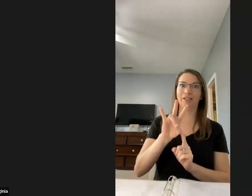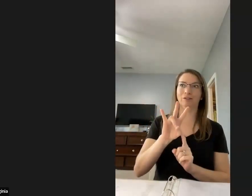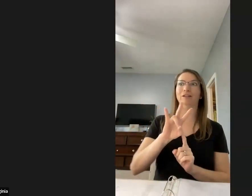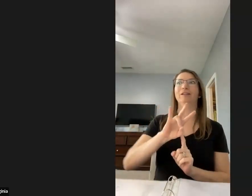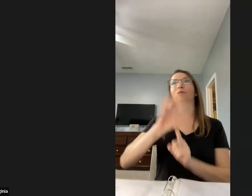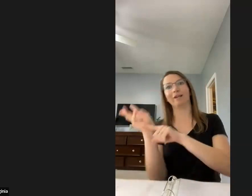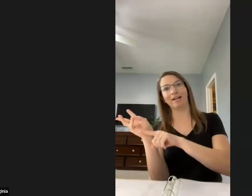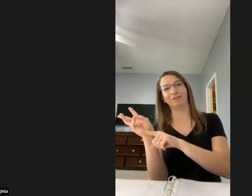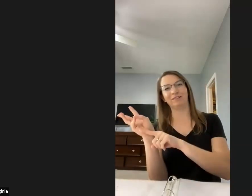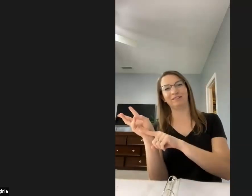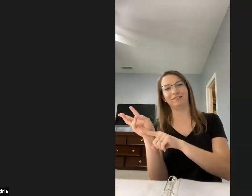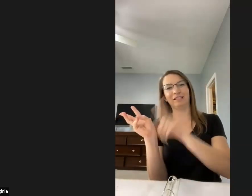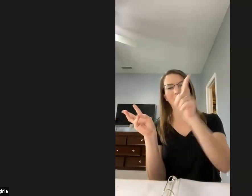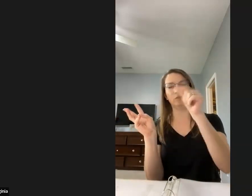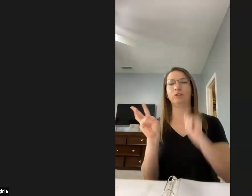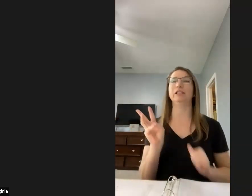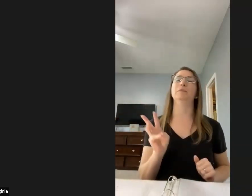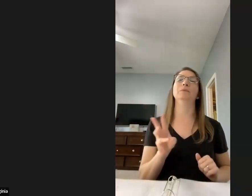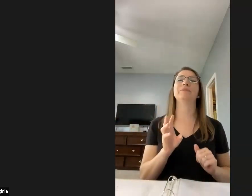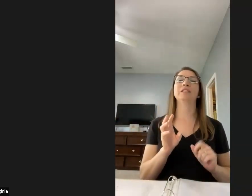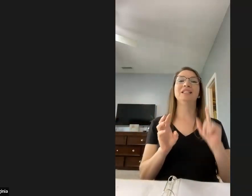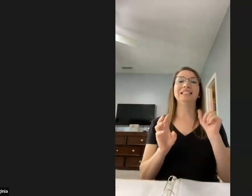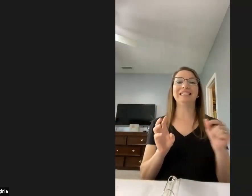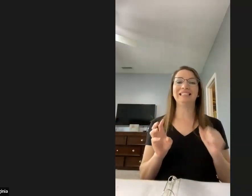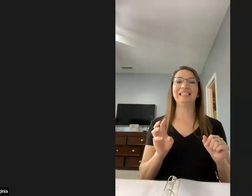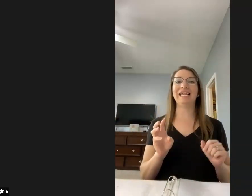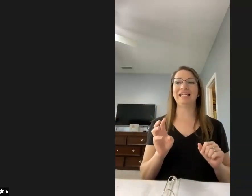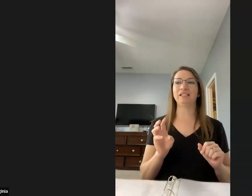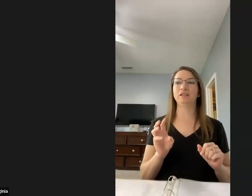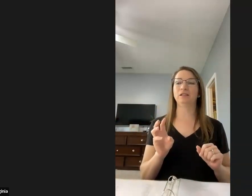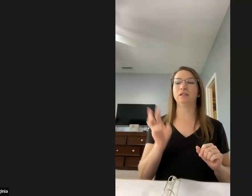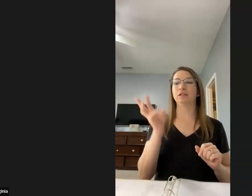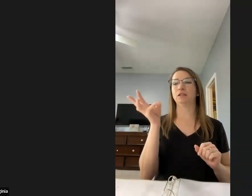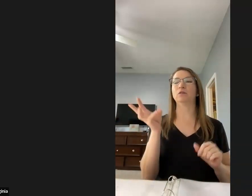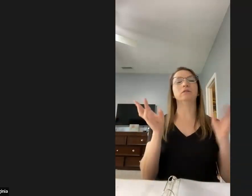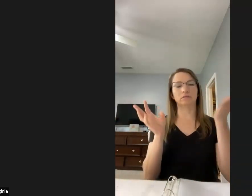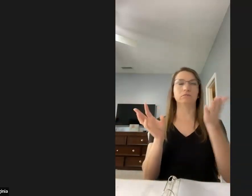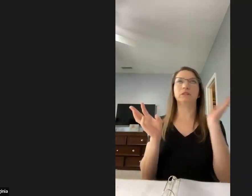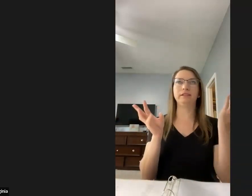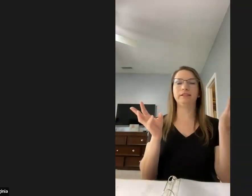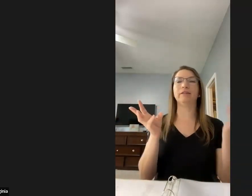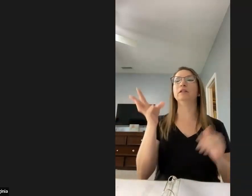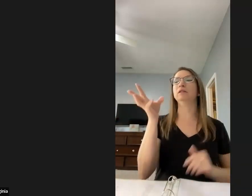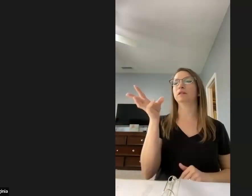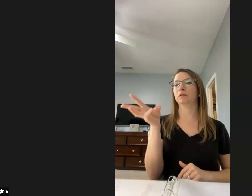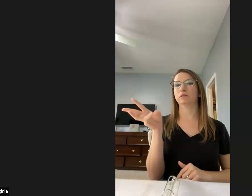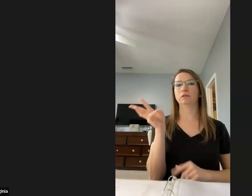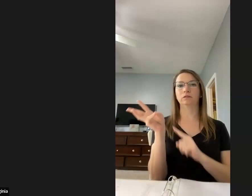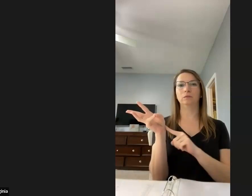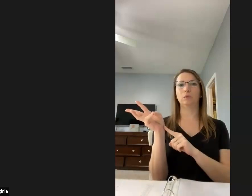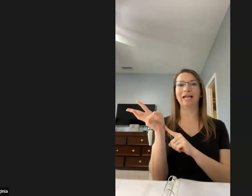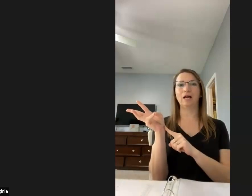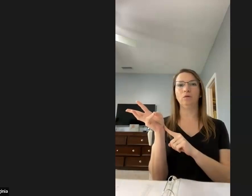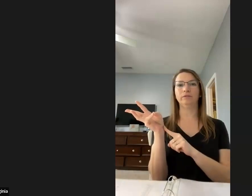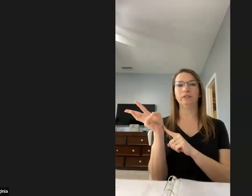here and then rock out. Okay, so for example, 68 or 67, so I'm going out for